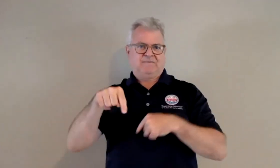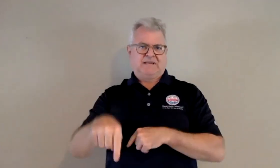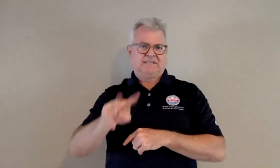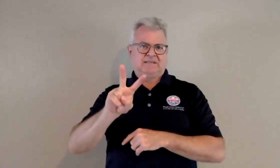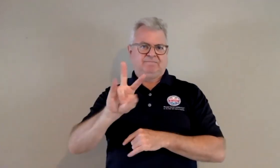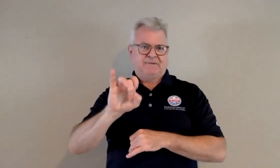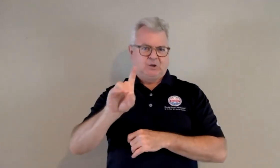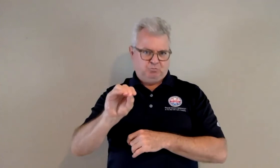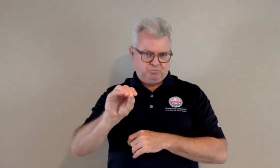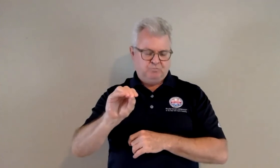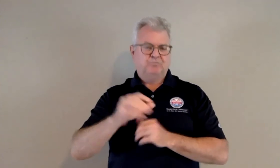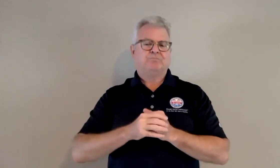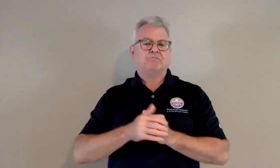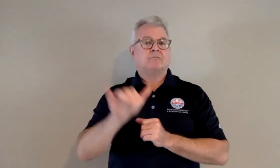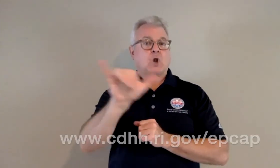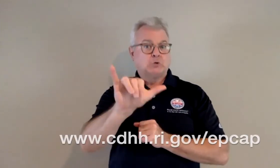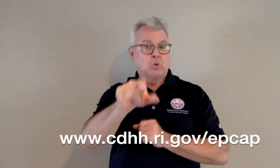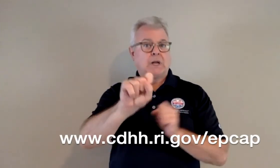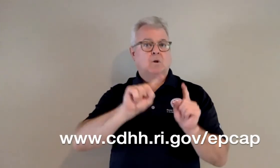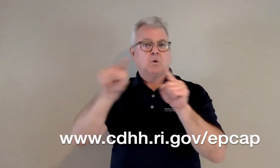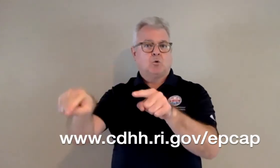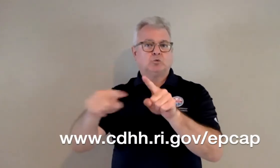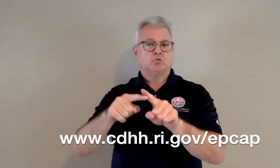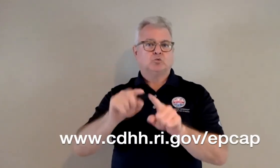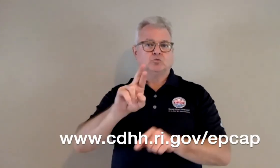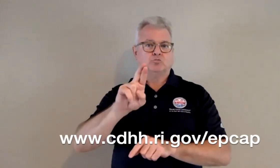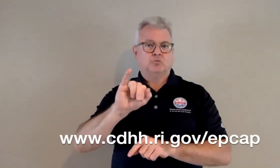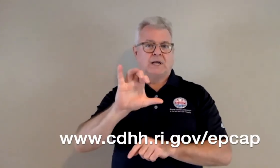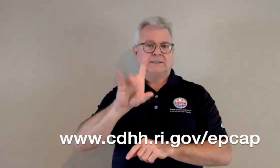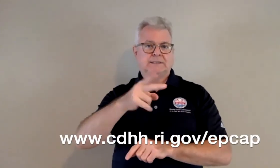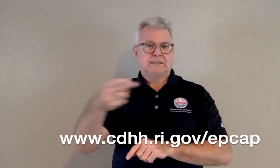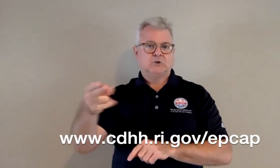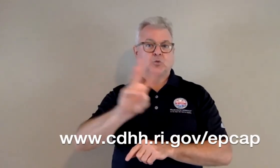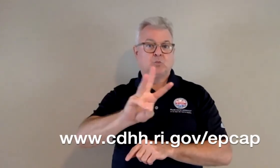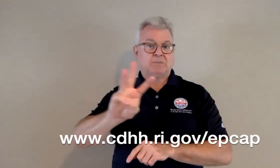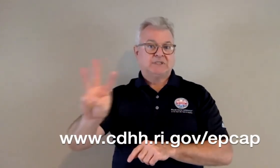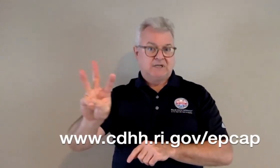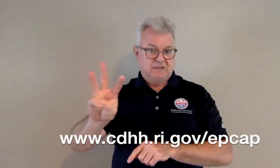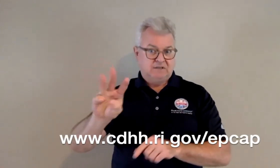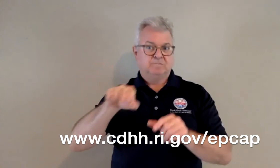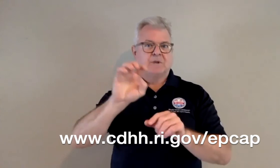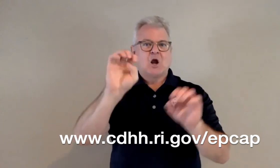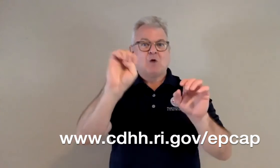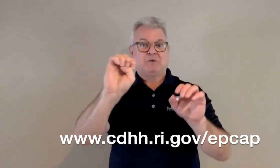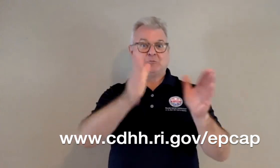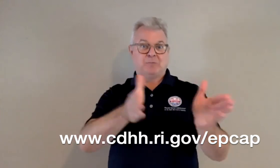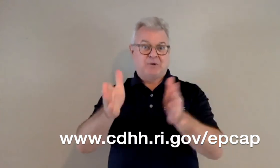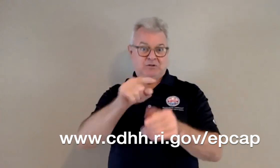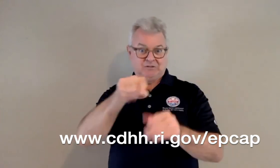as well as a picture, and I will show them at the end of the video. You could also go to Rhode Island Commission on the Deaf and